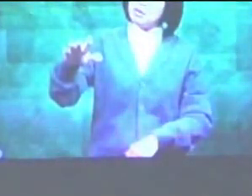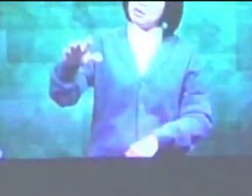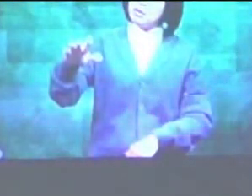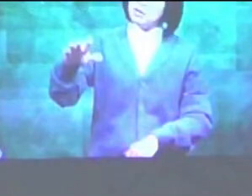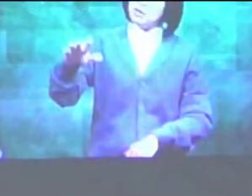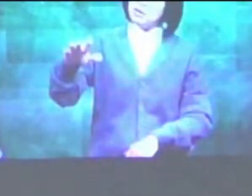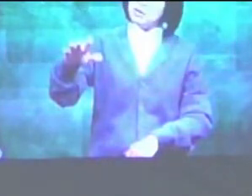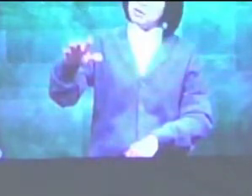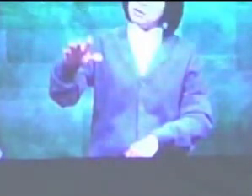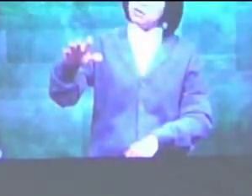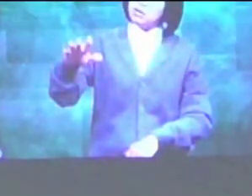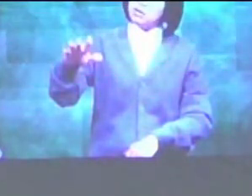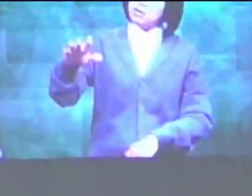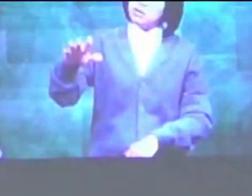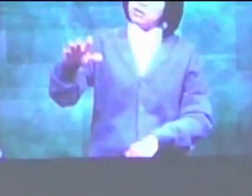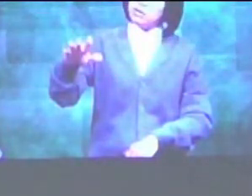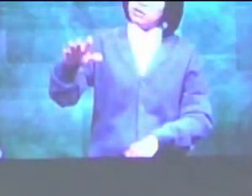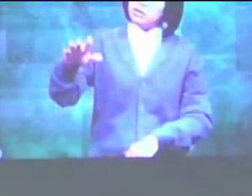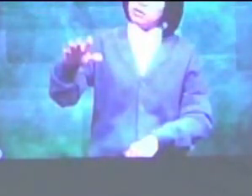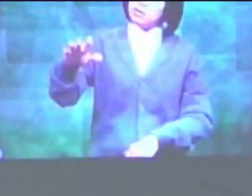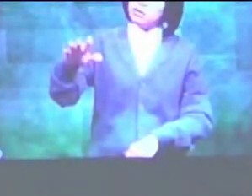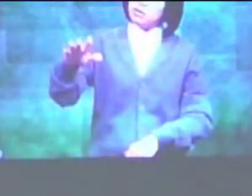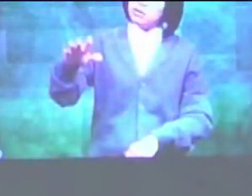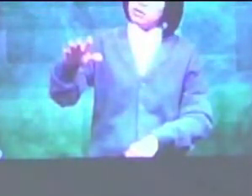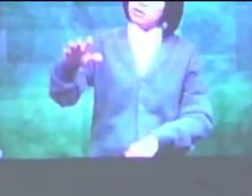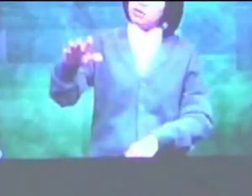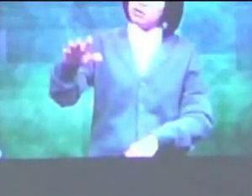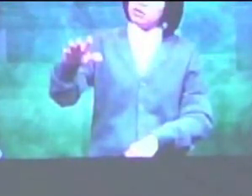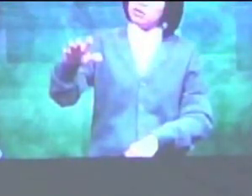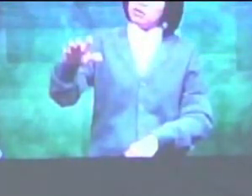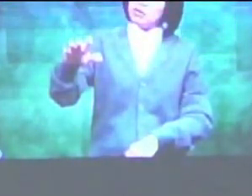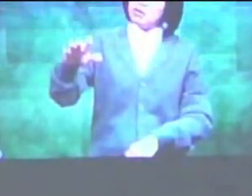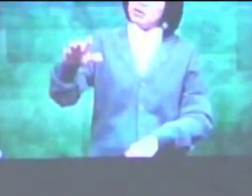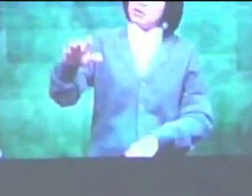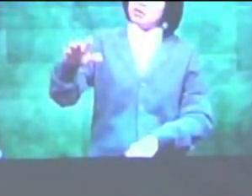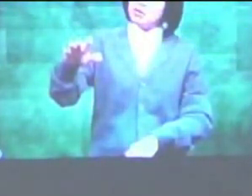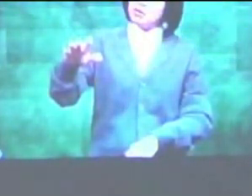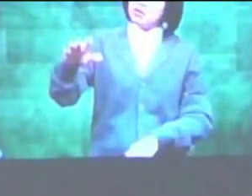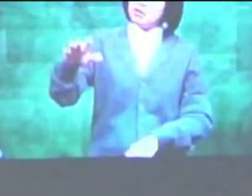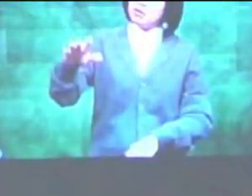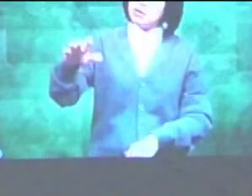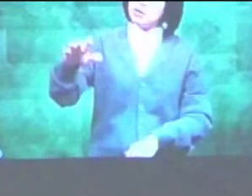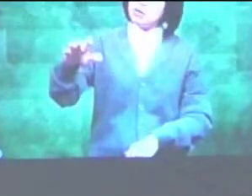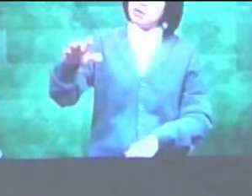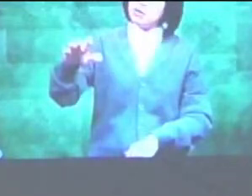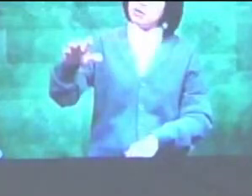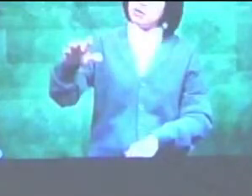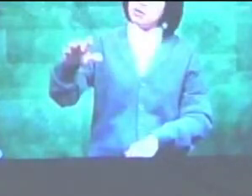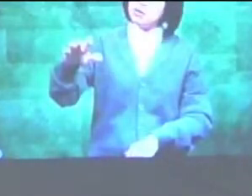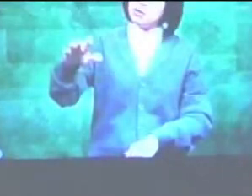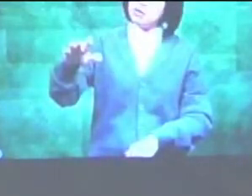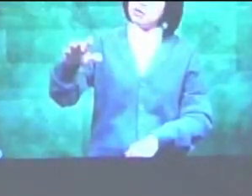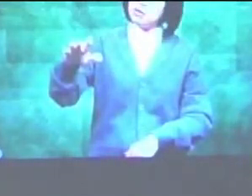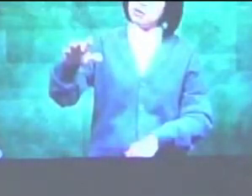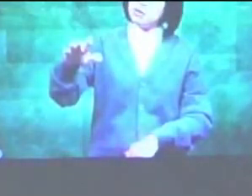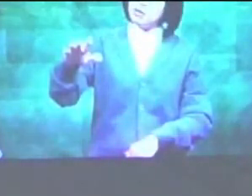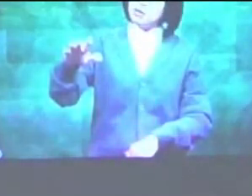thought of deafness as can't. Aren't as good as hearing people, can't do all the things hearing people can do, need to kind of hold